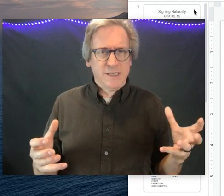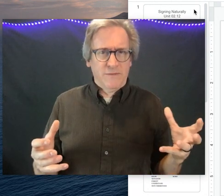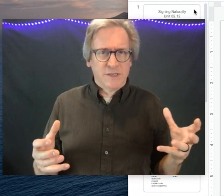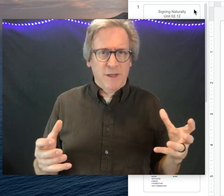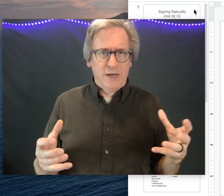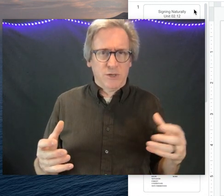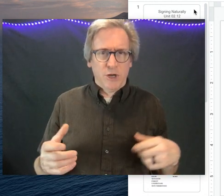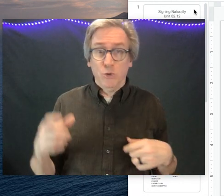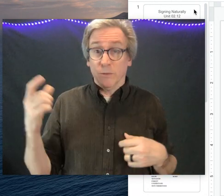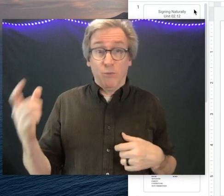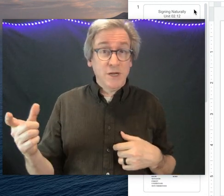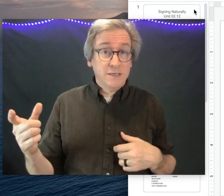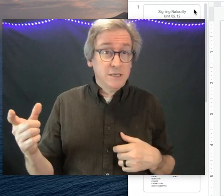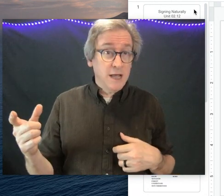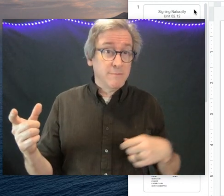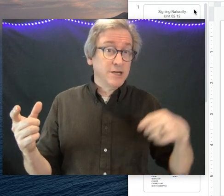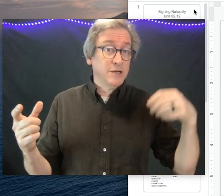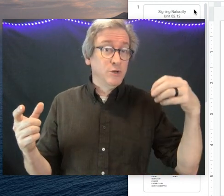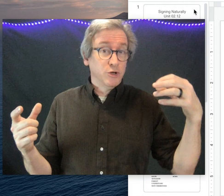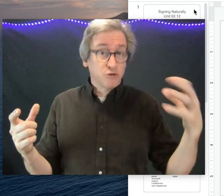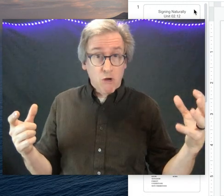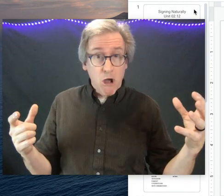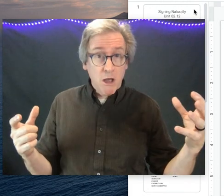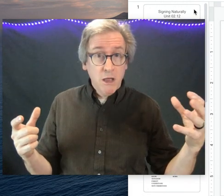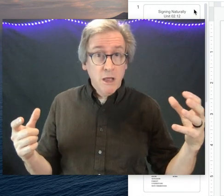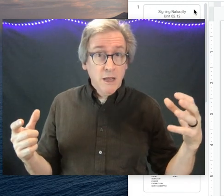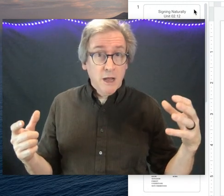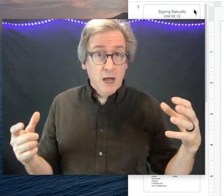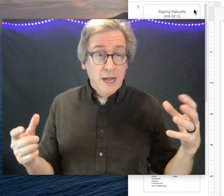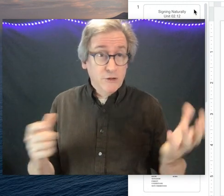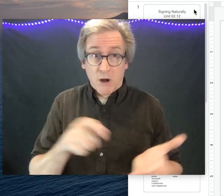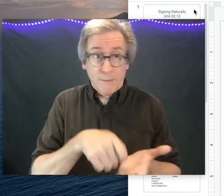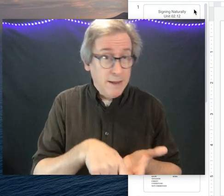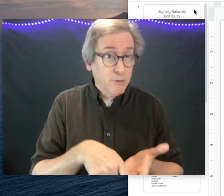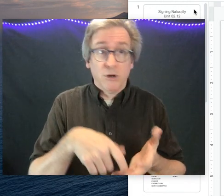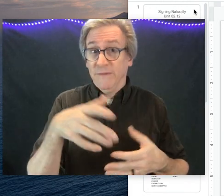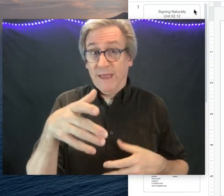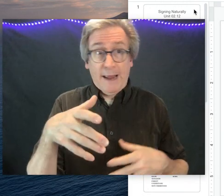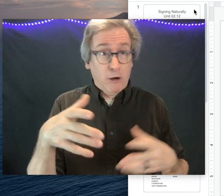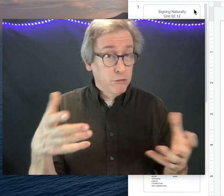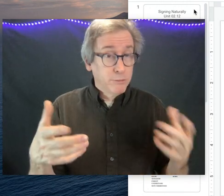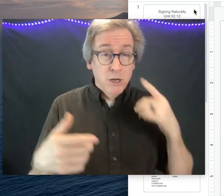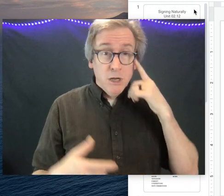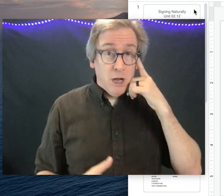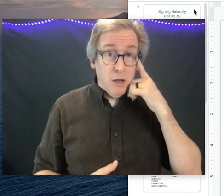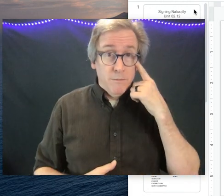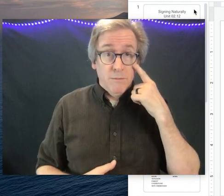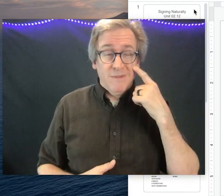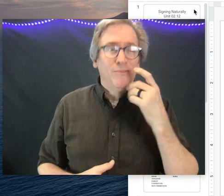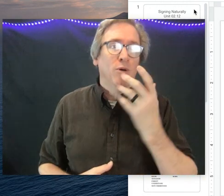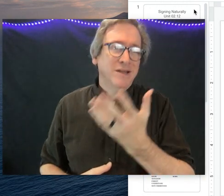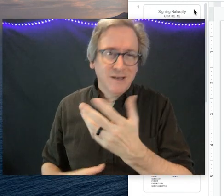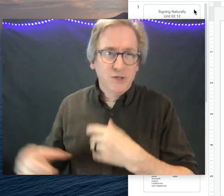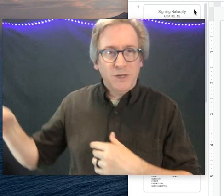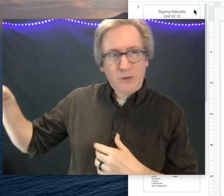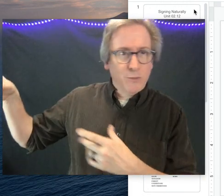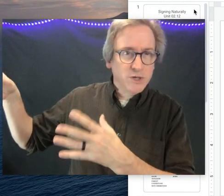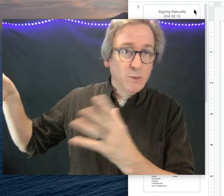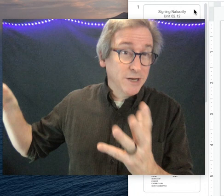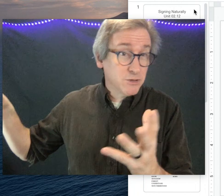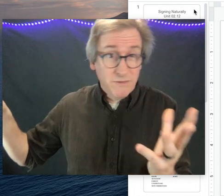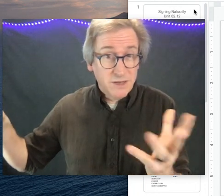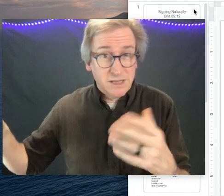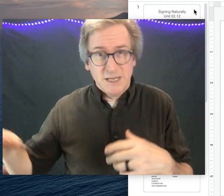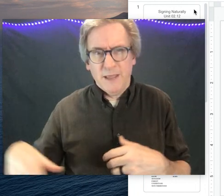are pretty self explanatory. You can point to the object, you can draw either on paper, in the air, pointing to it. You can point